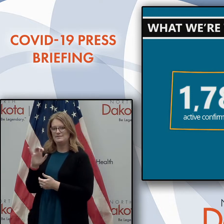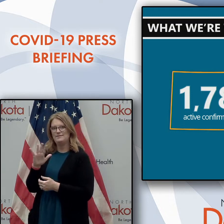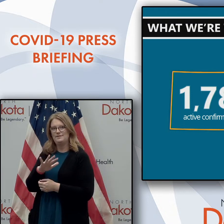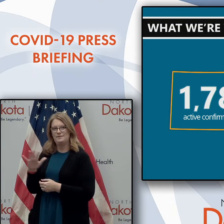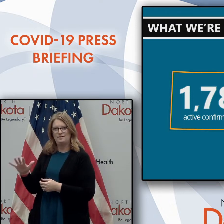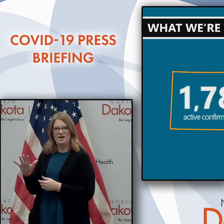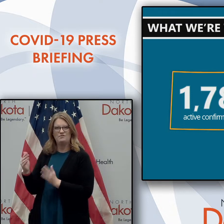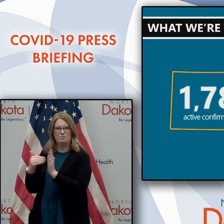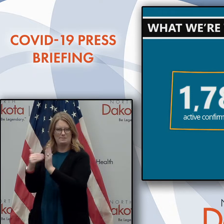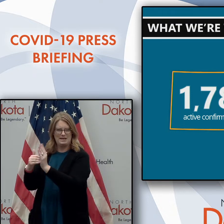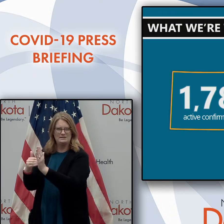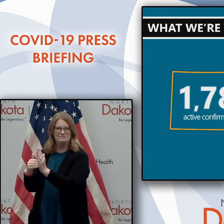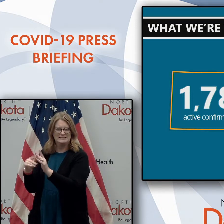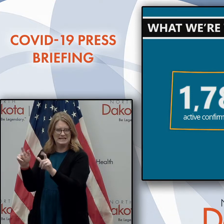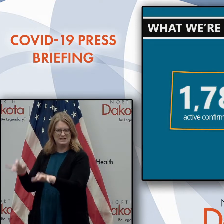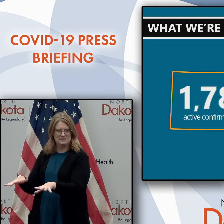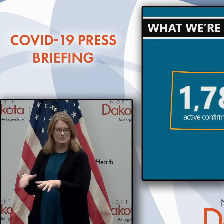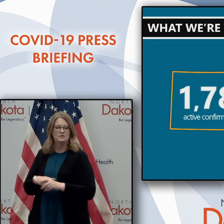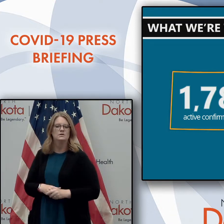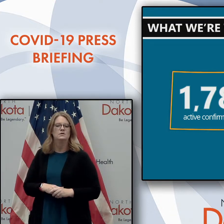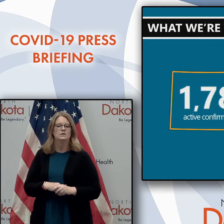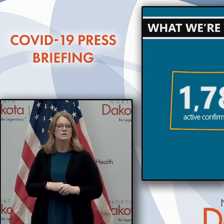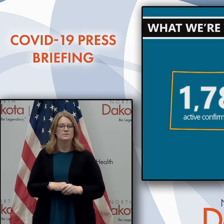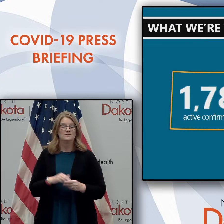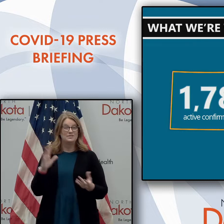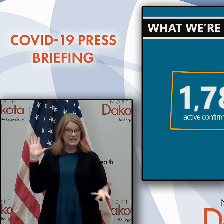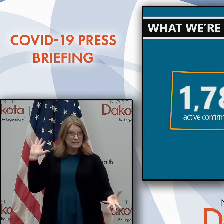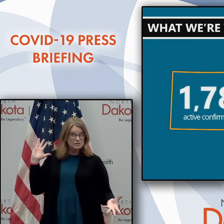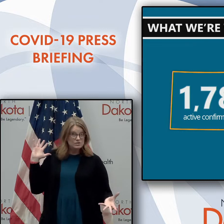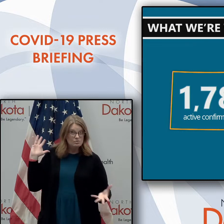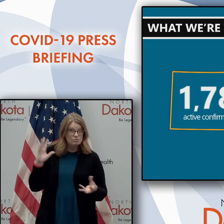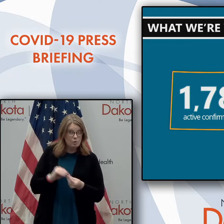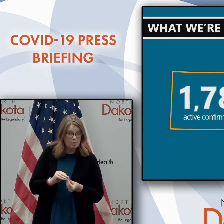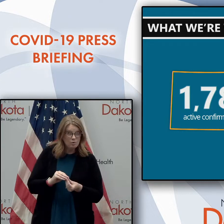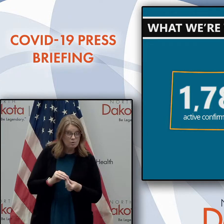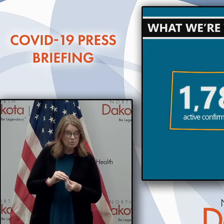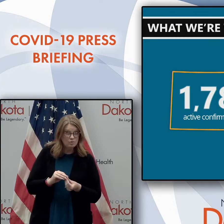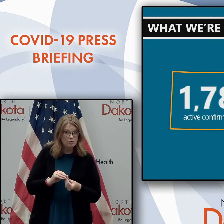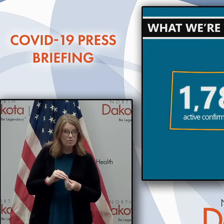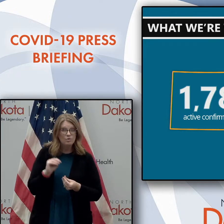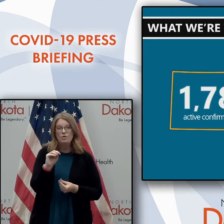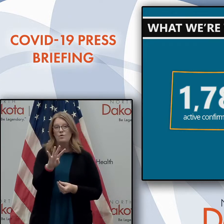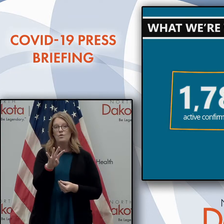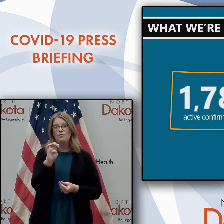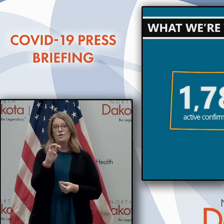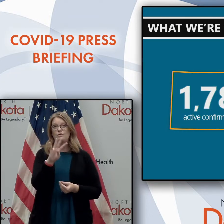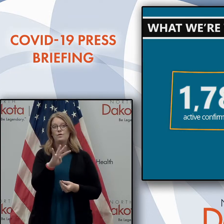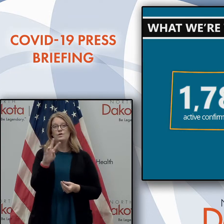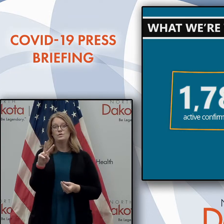23,755 repeat or serial tests. We now, in total, have now completed